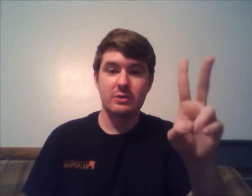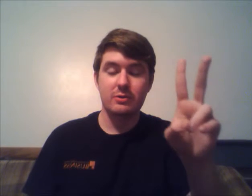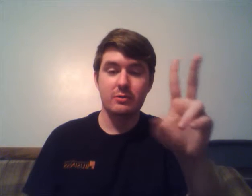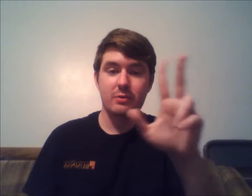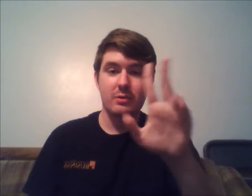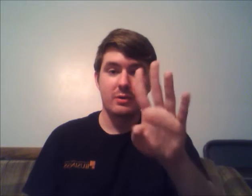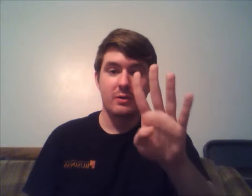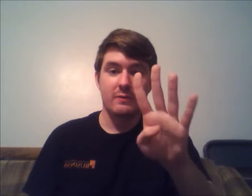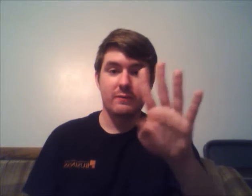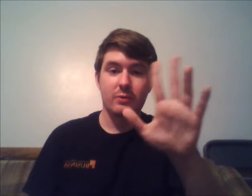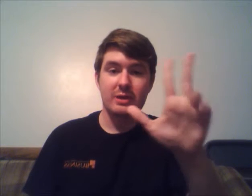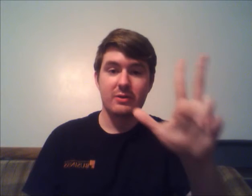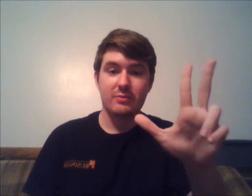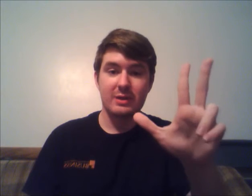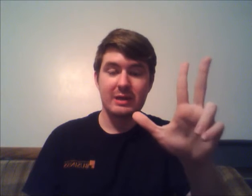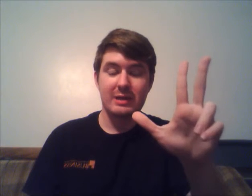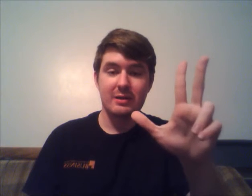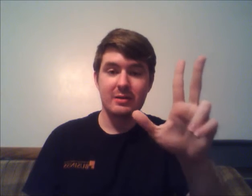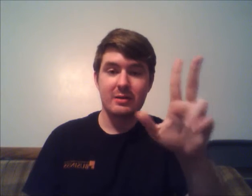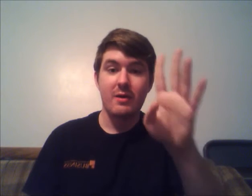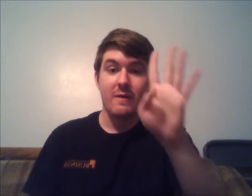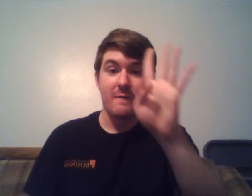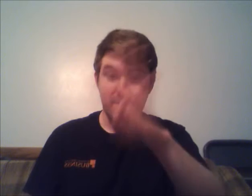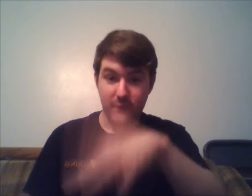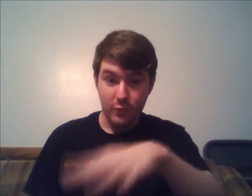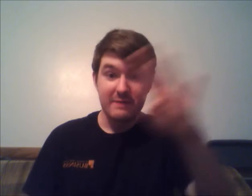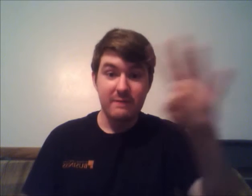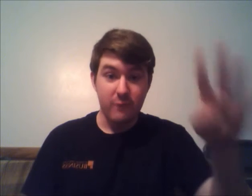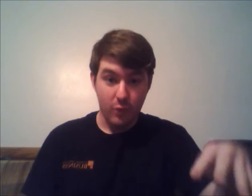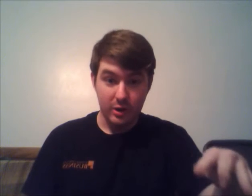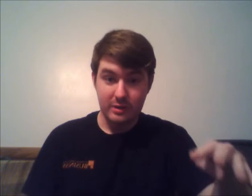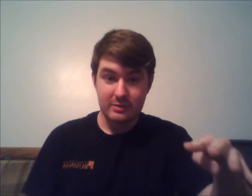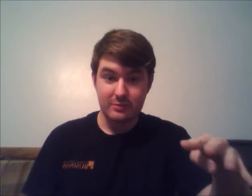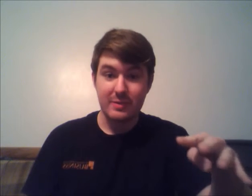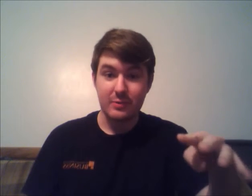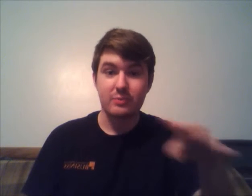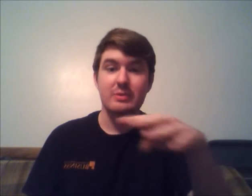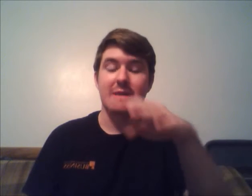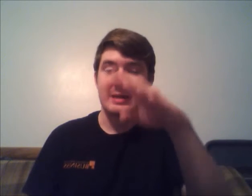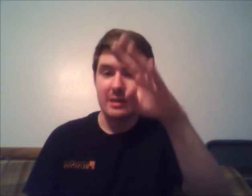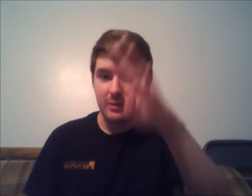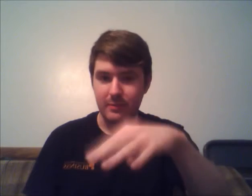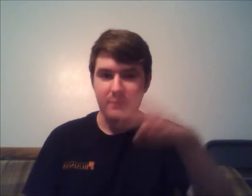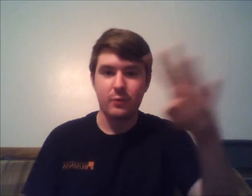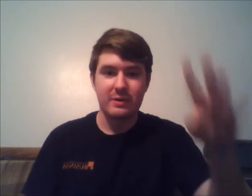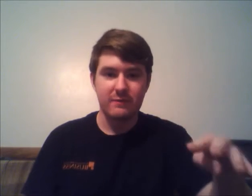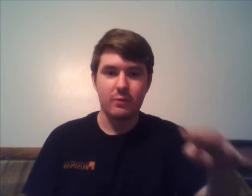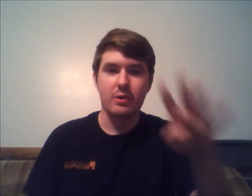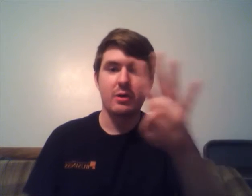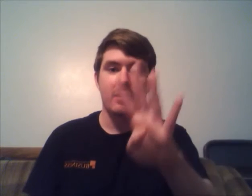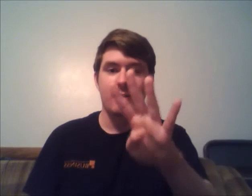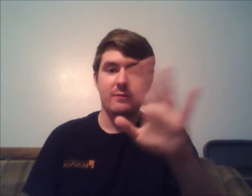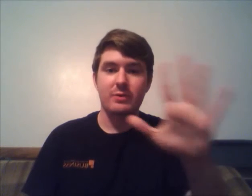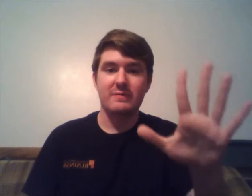42, 43, 44. Remember, any double number, 44,